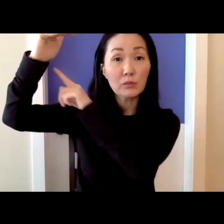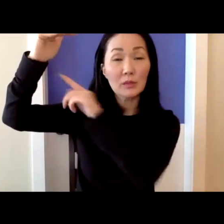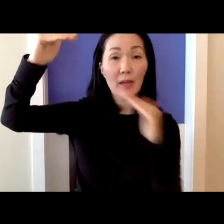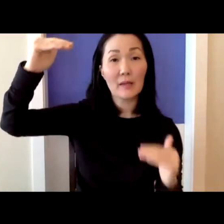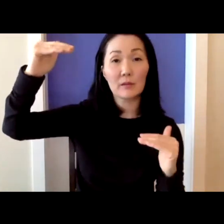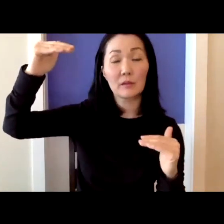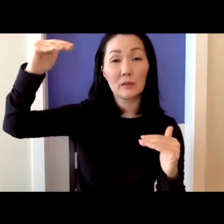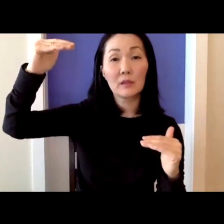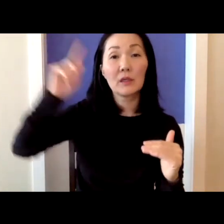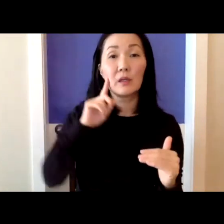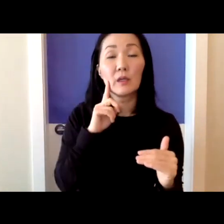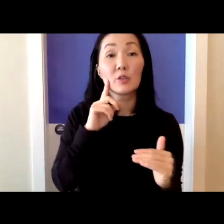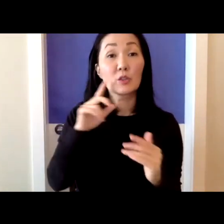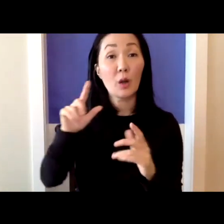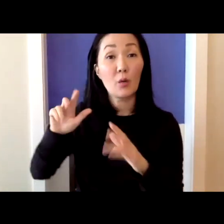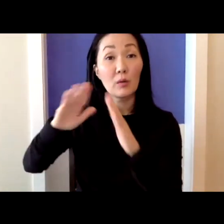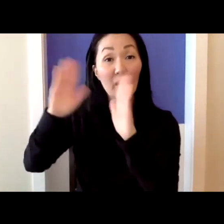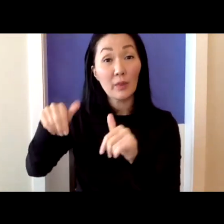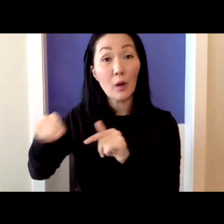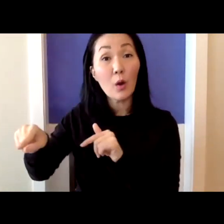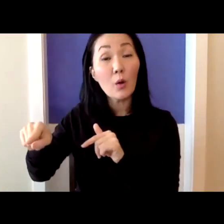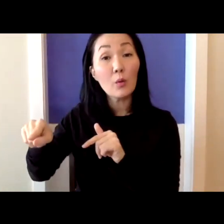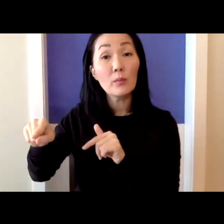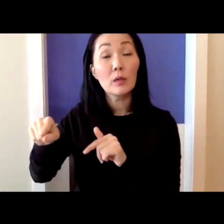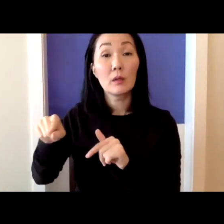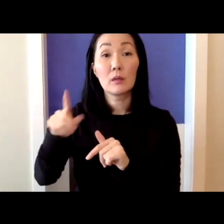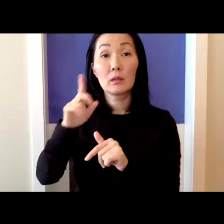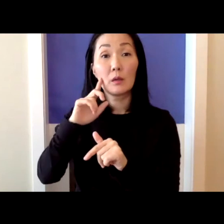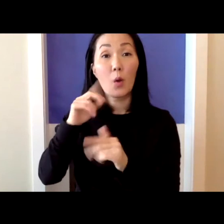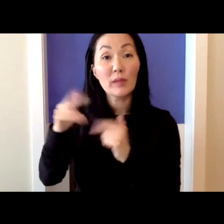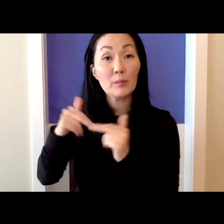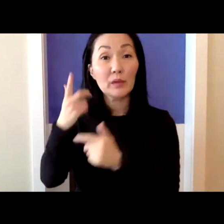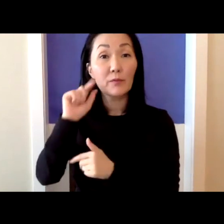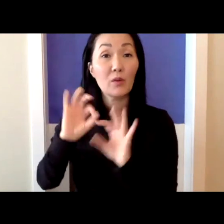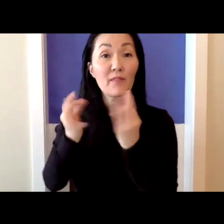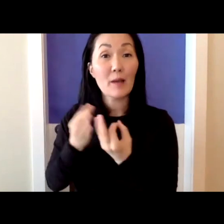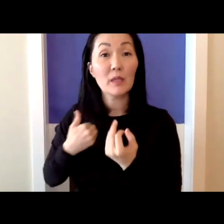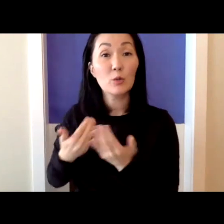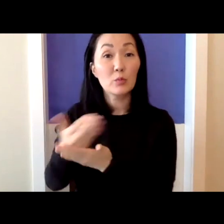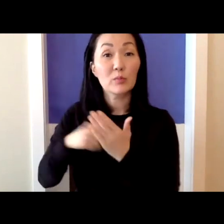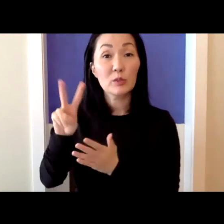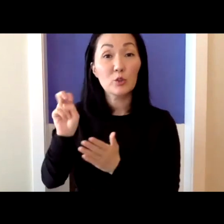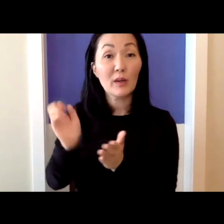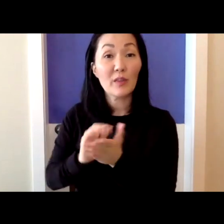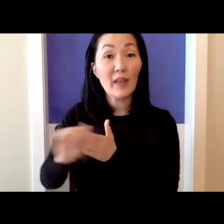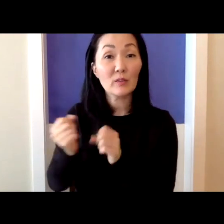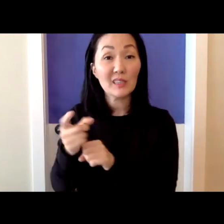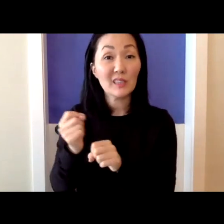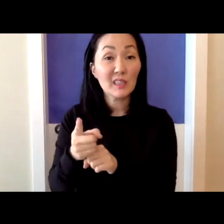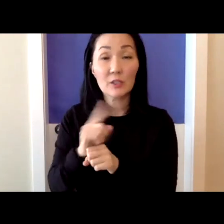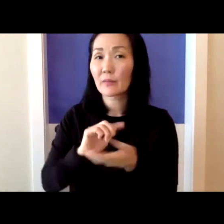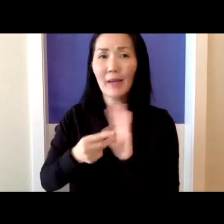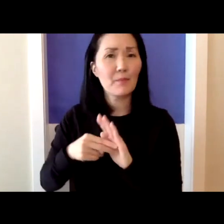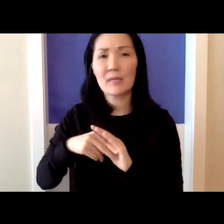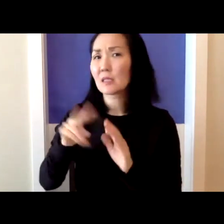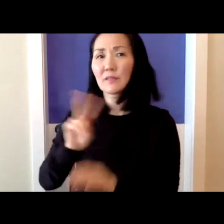developers are only building houses for families with $200,000 plus incomes? I don't need to tell you how unaffordable Vancouver already